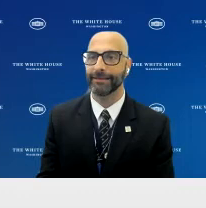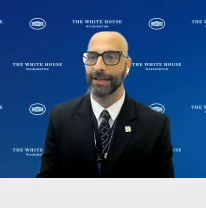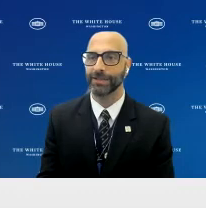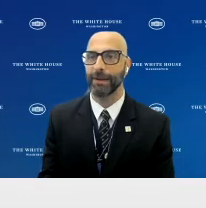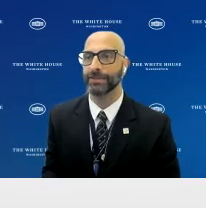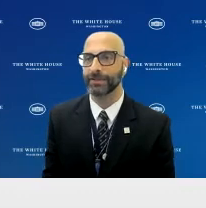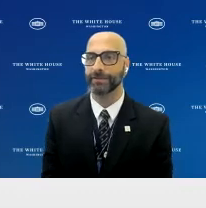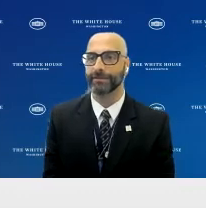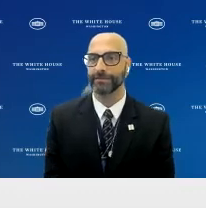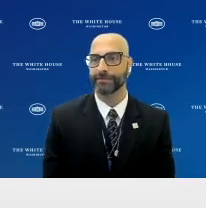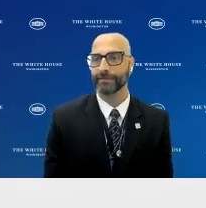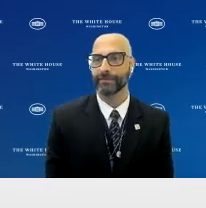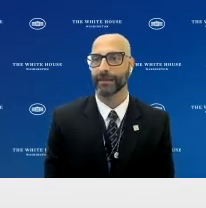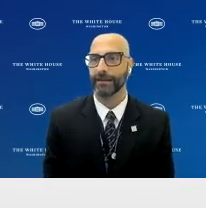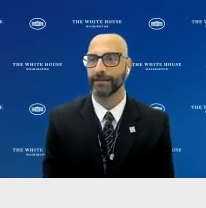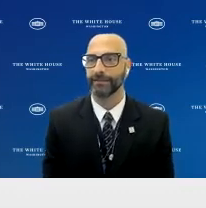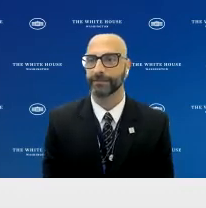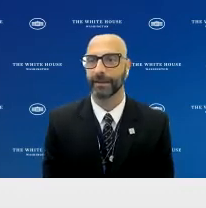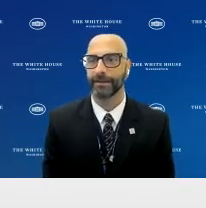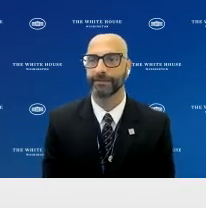And that's the end. Thank you so much.